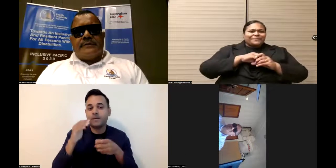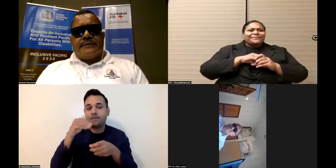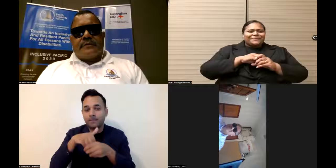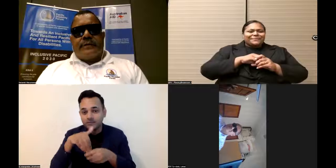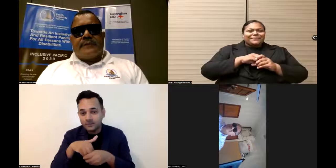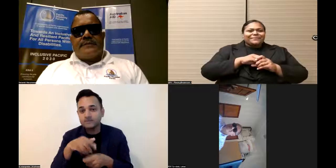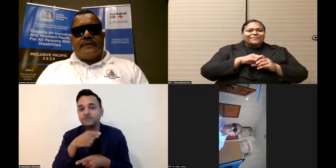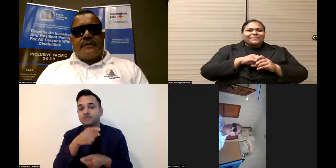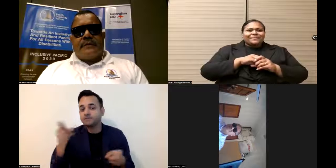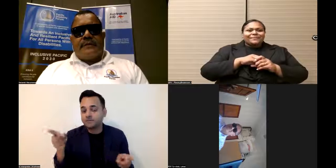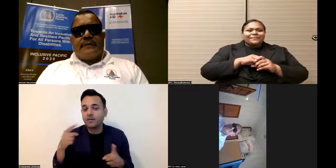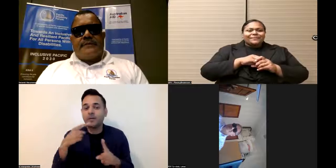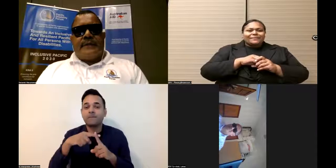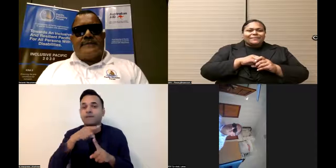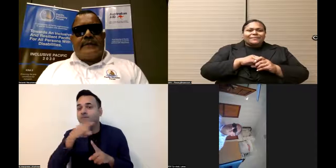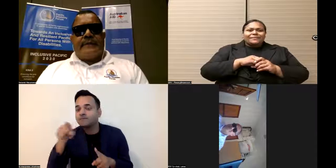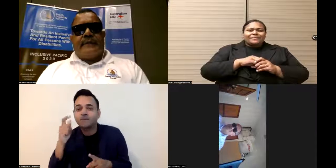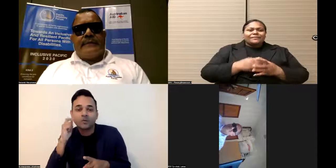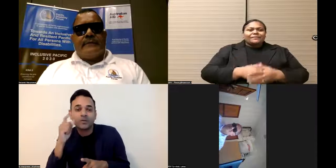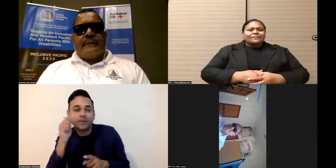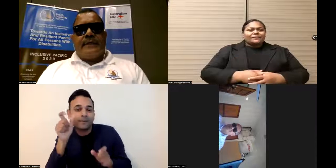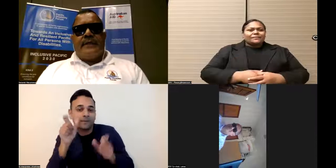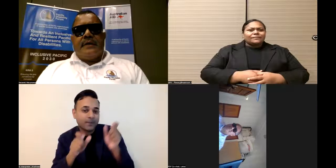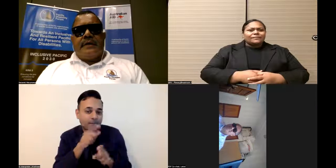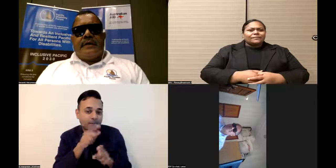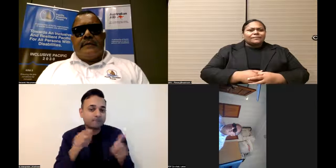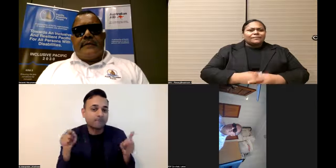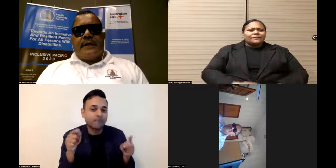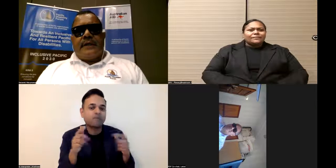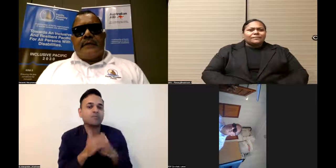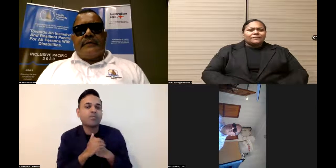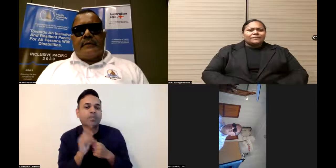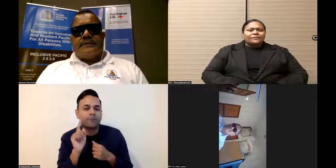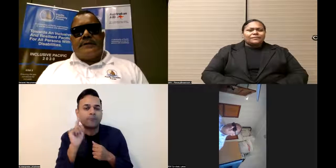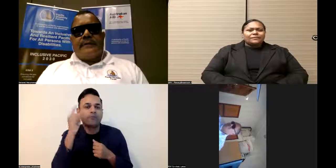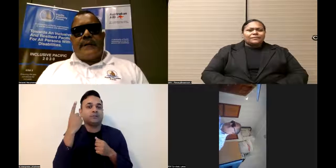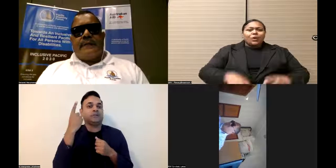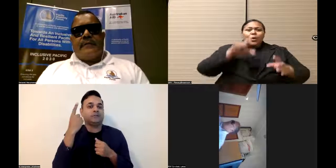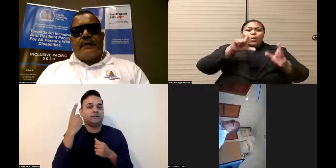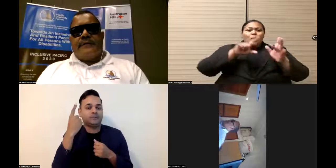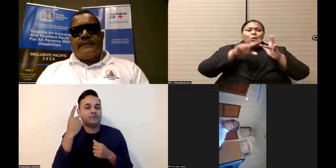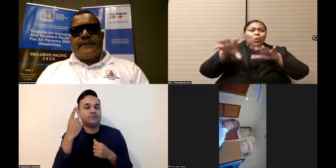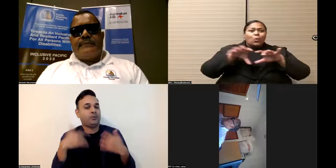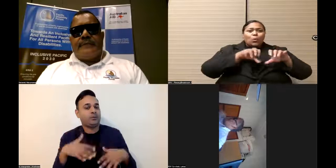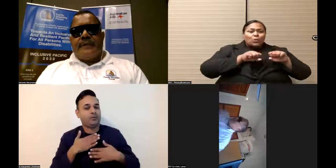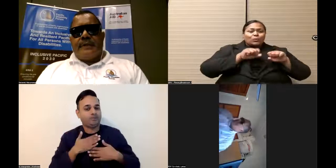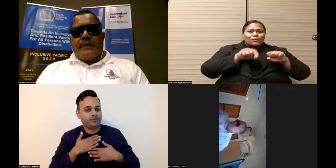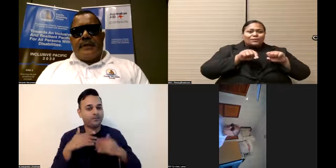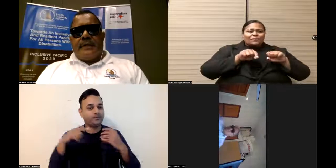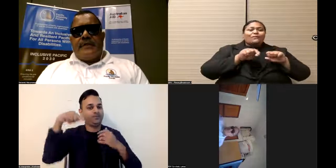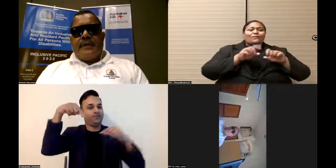the co-host, co-organizers of the Global Disability Summit, the Government of Norway, Government of Ghana, and of course, Vlad and your wonderful